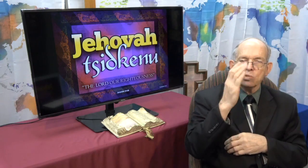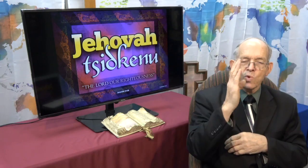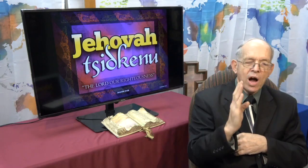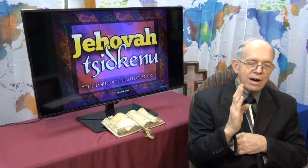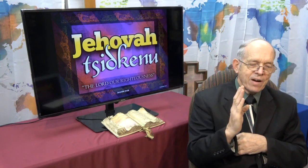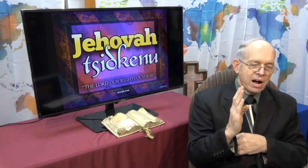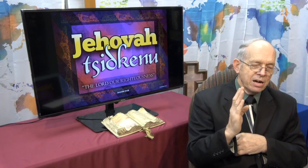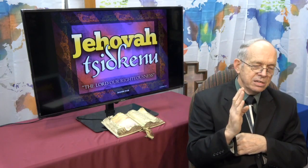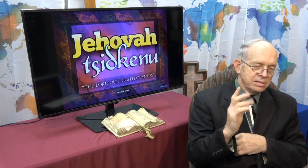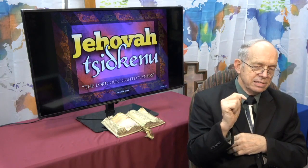Jehovah,